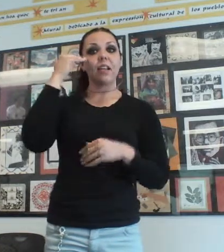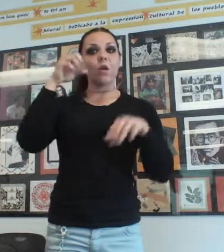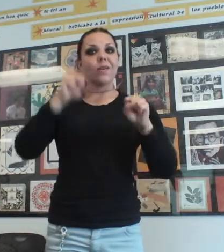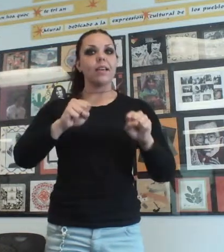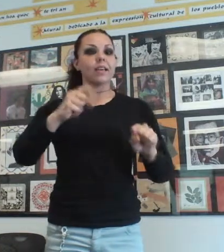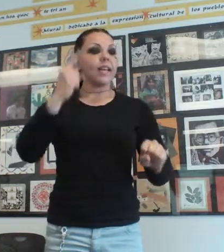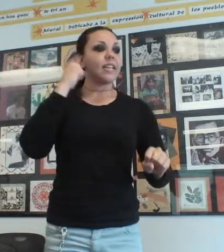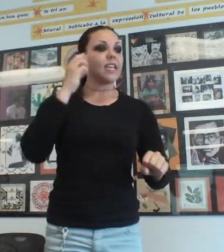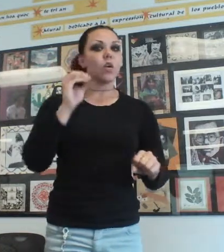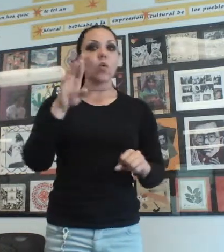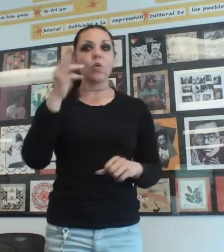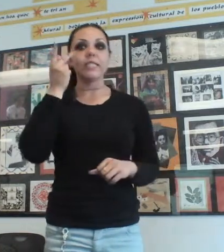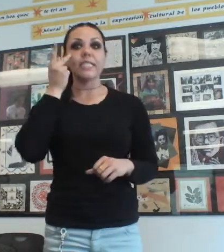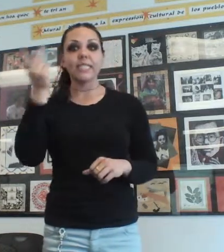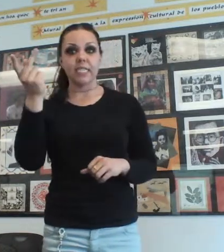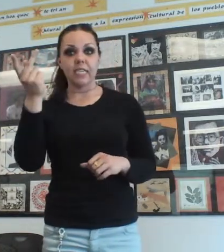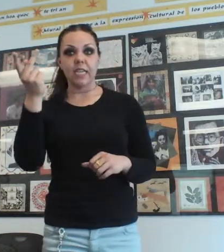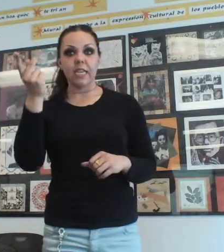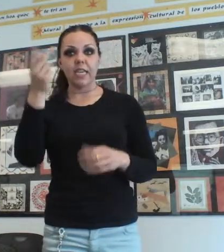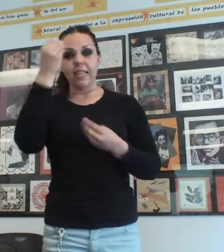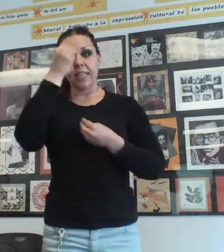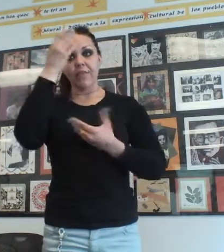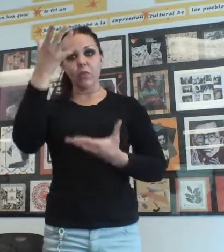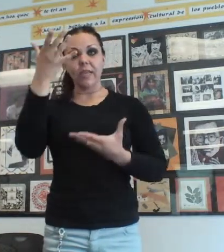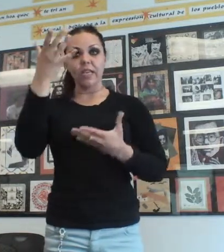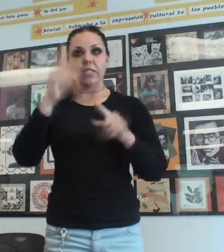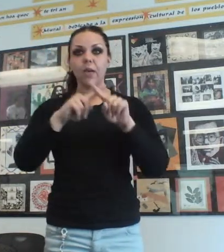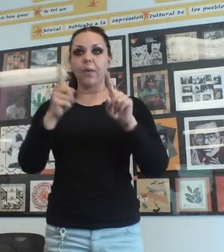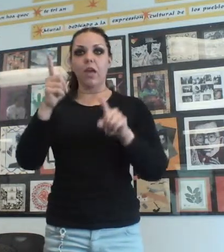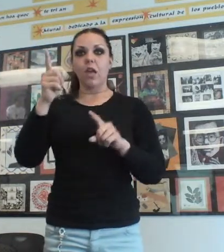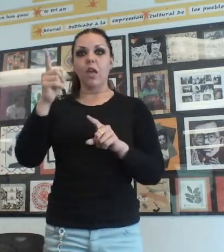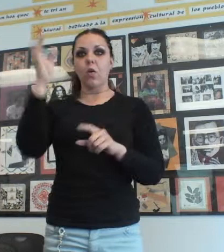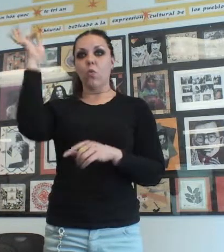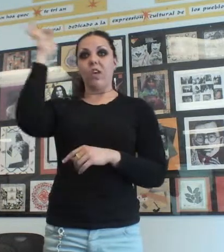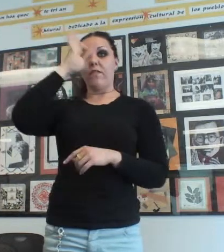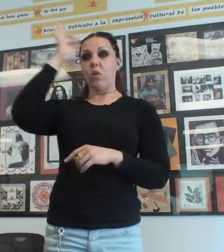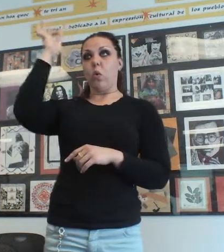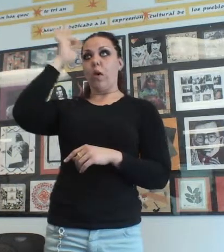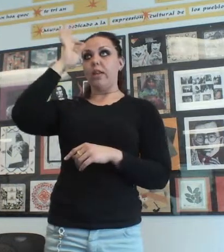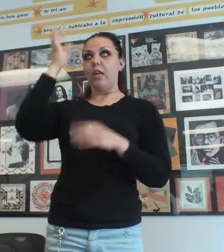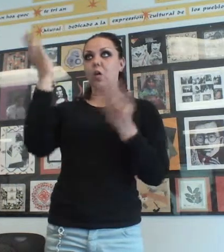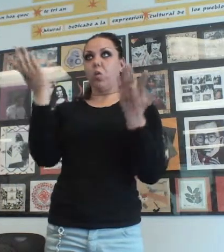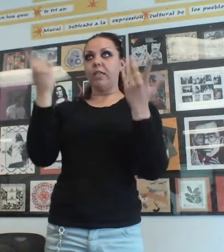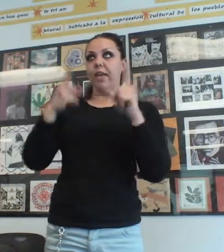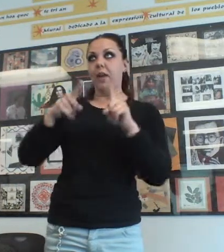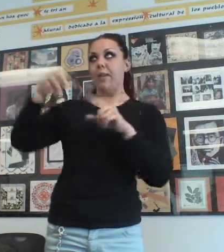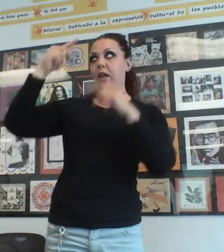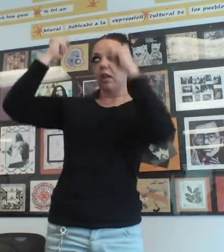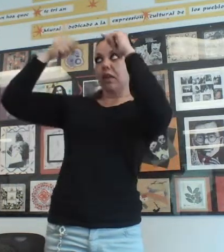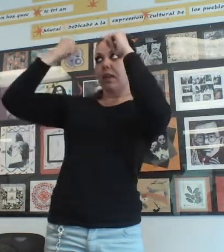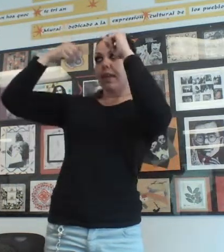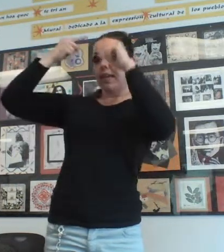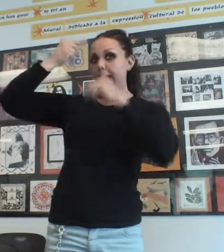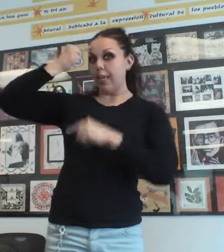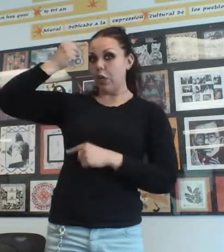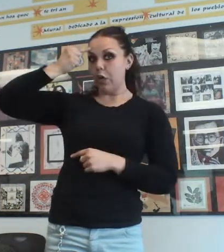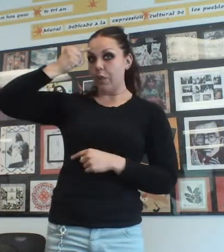input. We have no idea what's going on up here. Really. So they're hypothetical. Most of